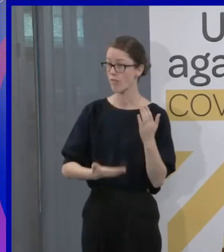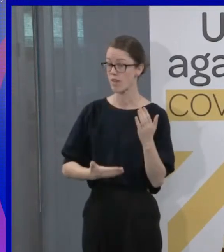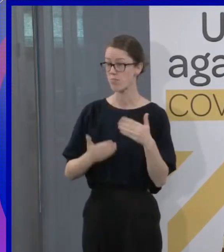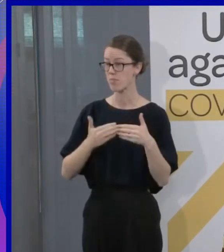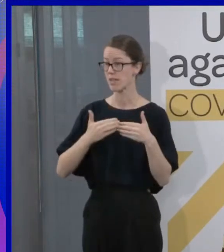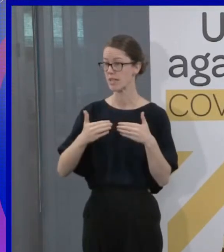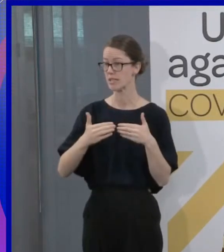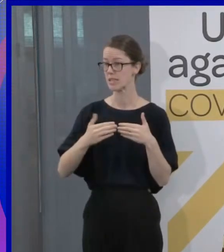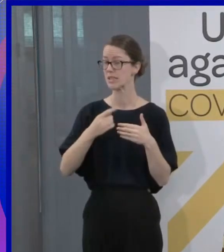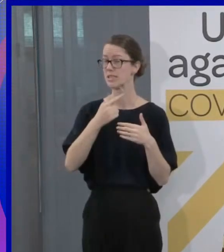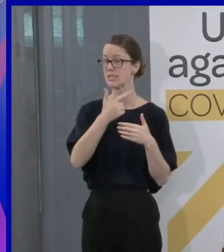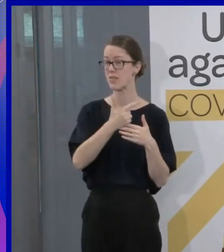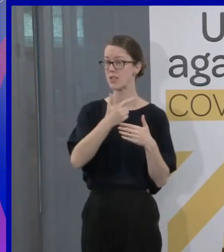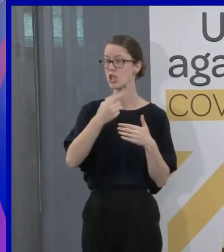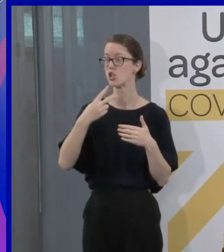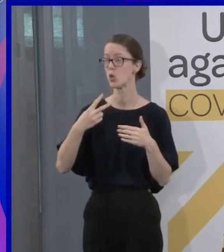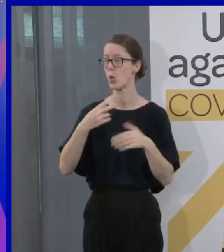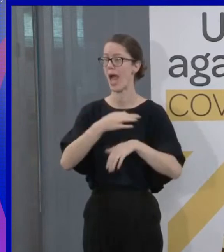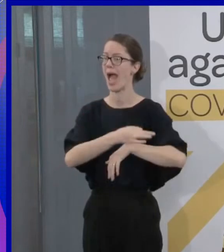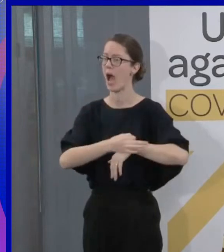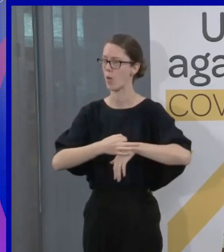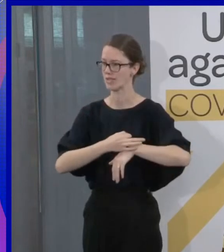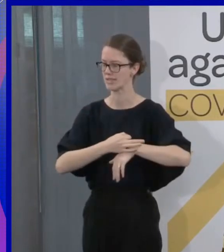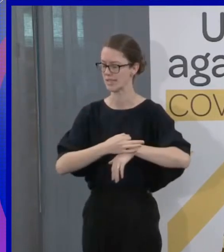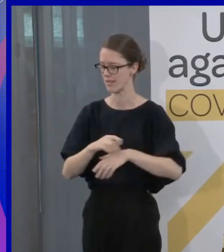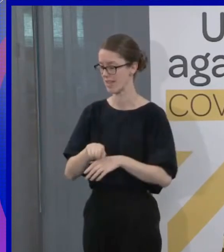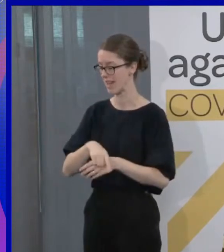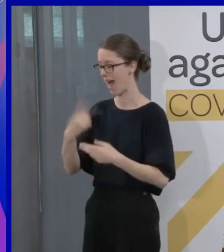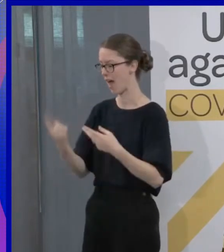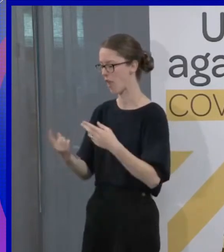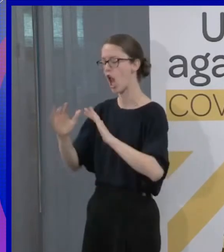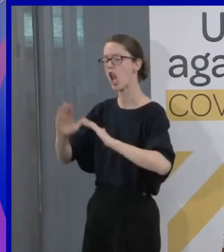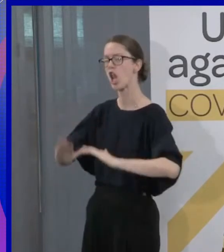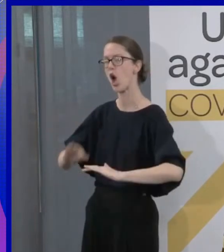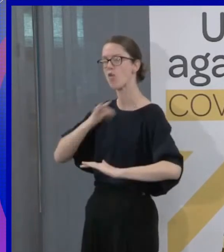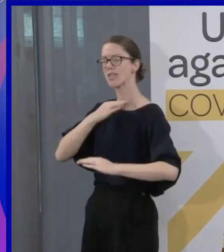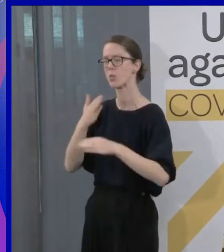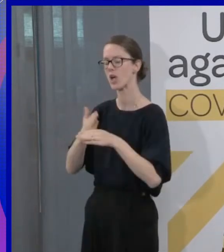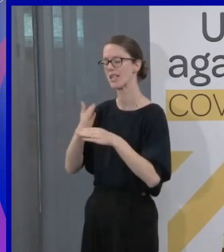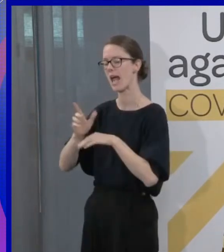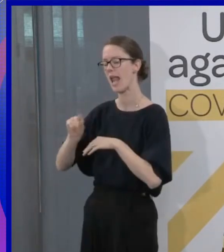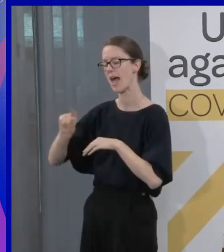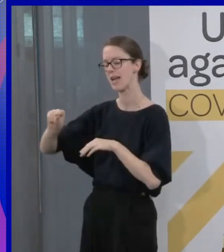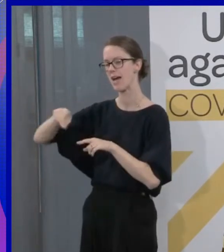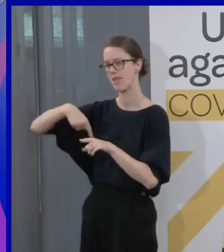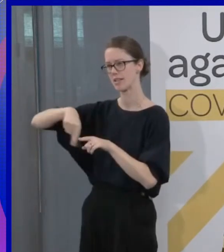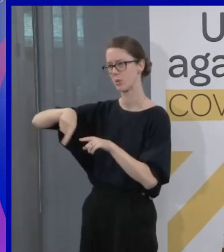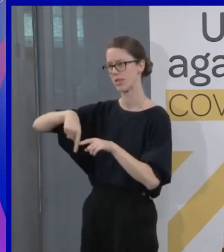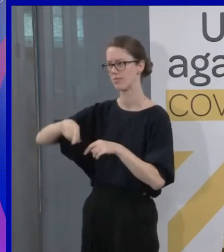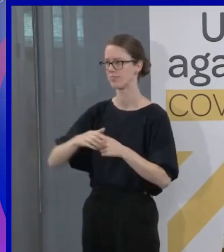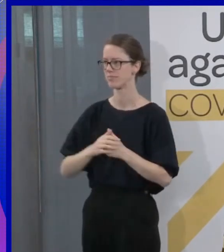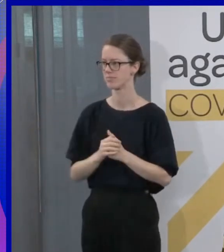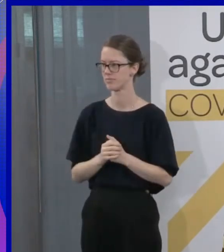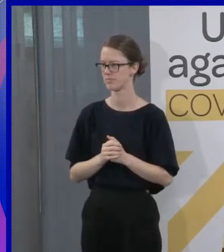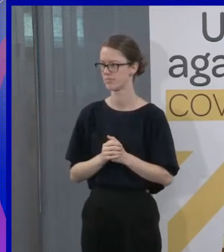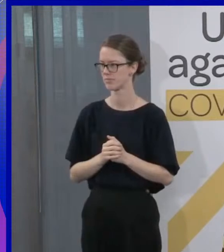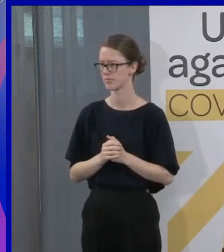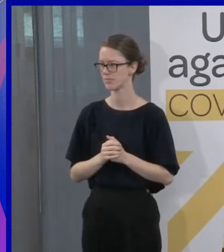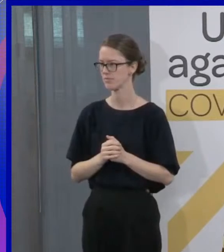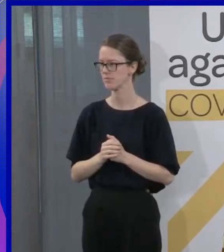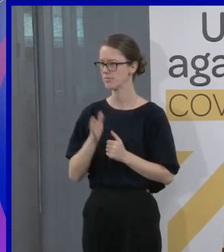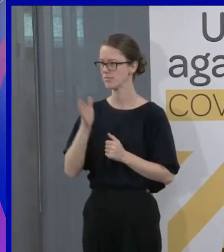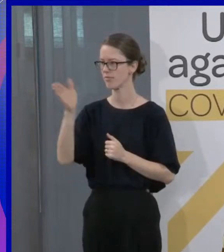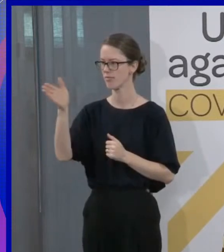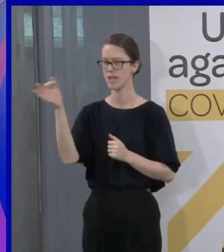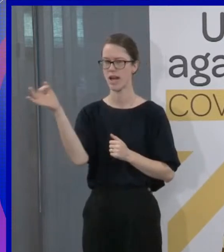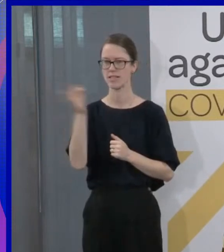next 72 hours, and then other port workers who are at lower risk later in the week. Dr. Bloomfield, just on